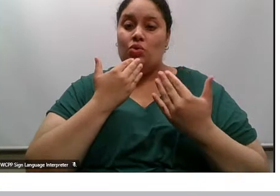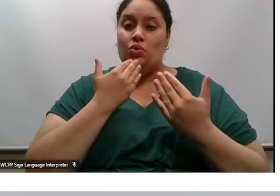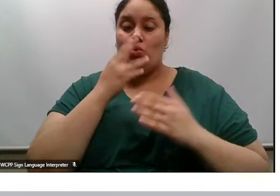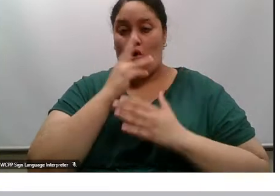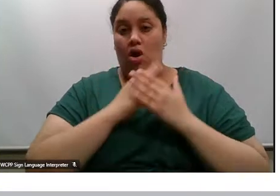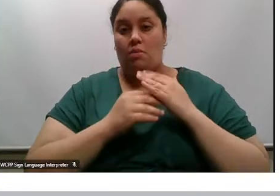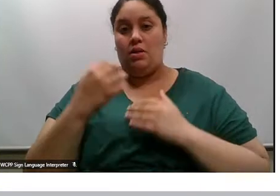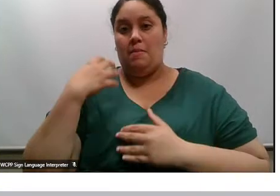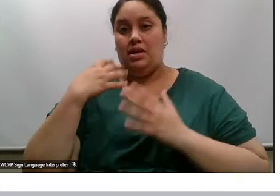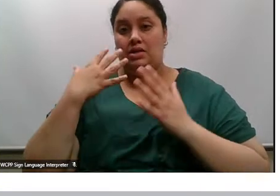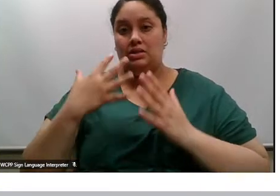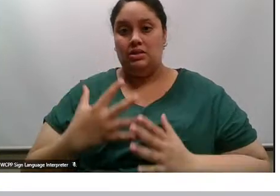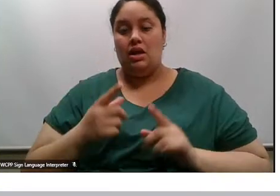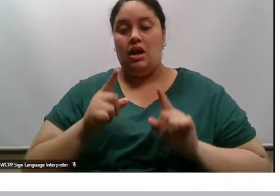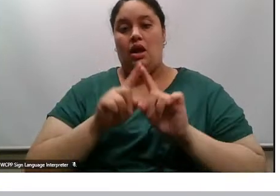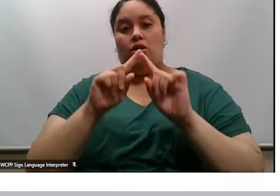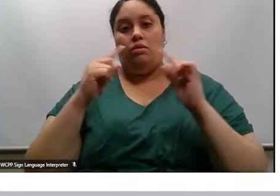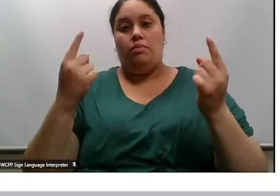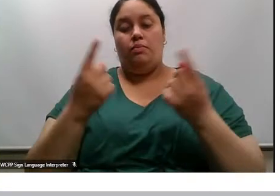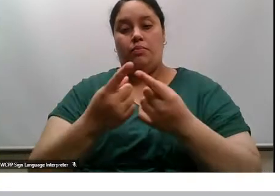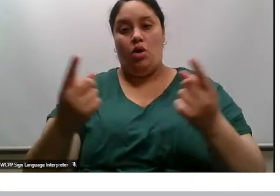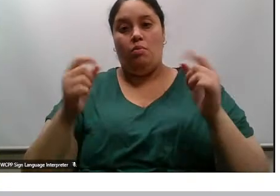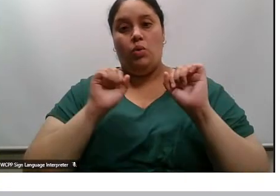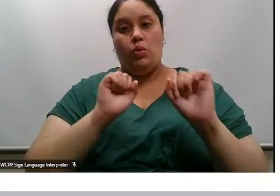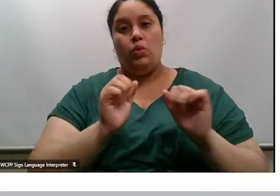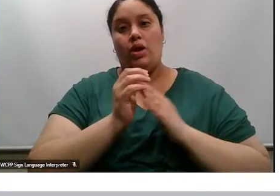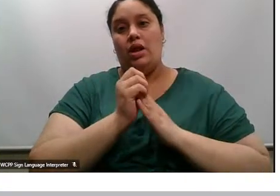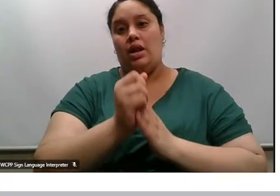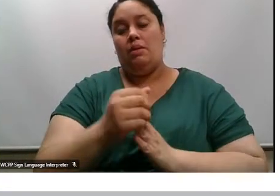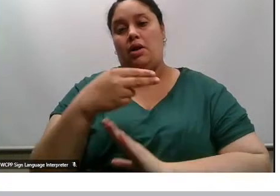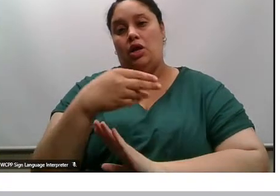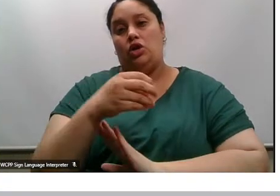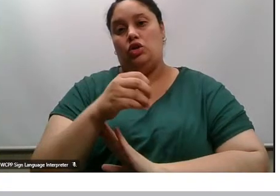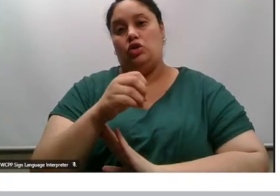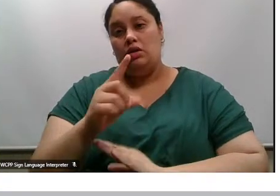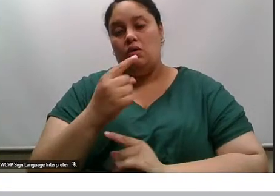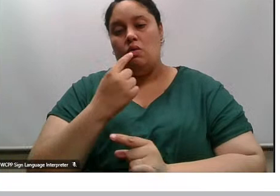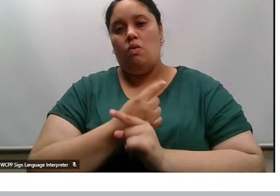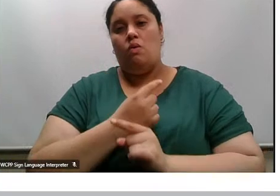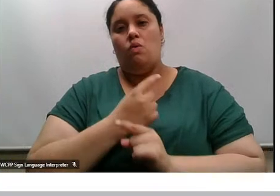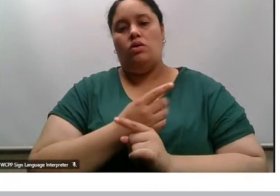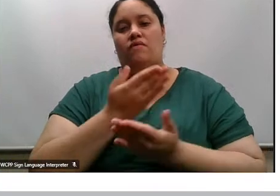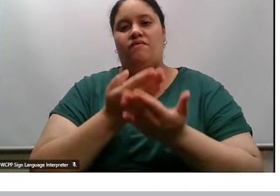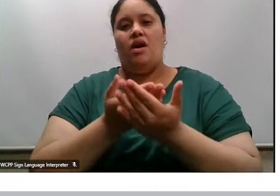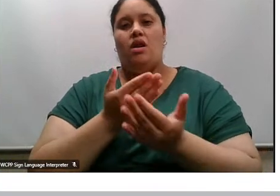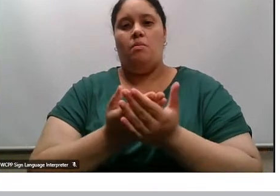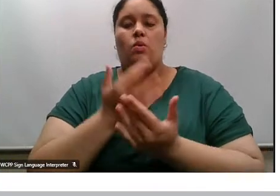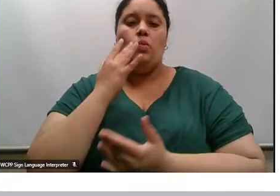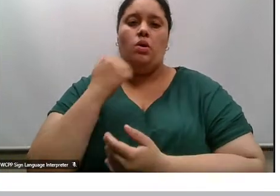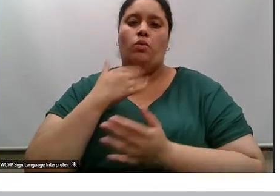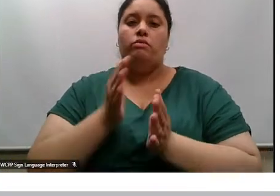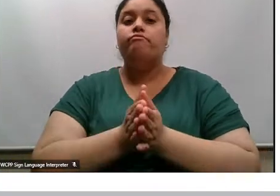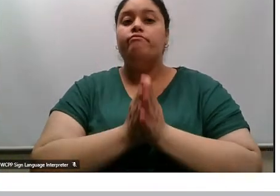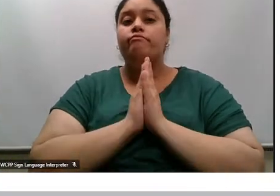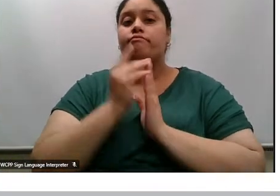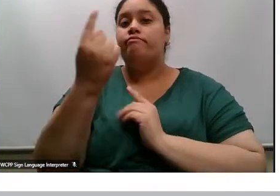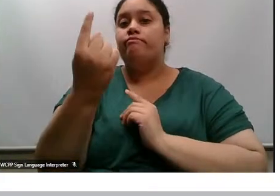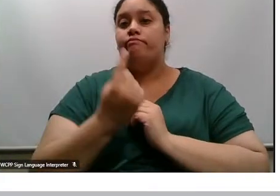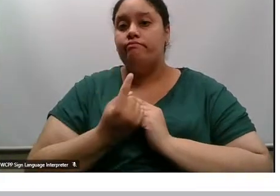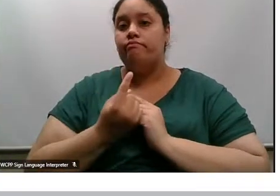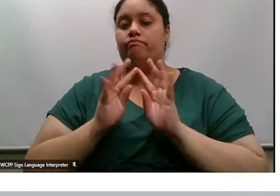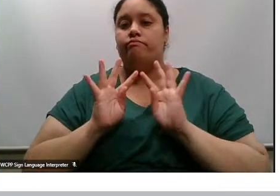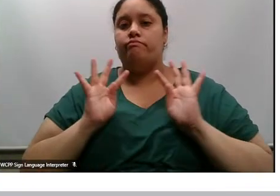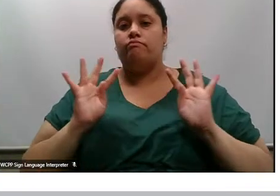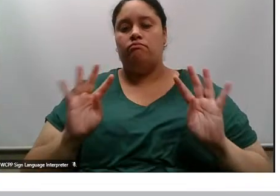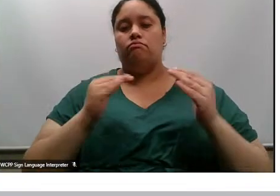Honorable Minister and the department led by the HOD for always being available when we request you to